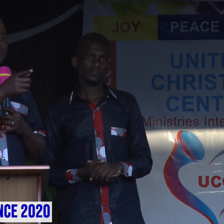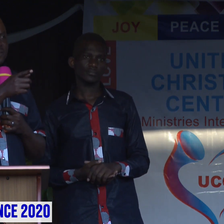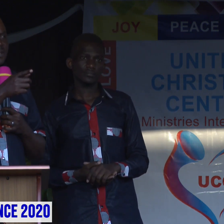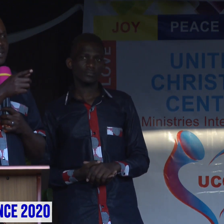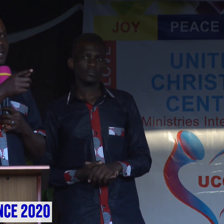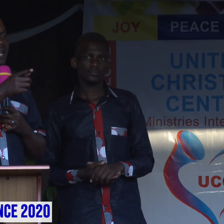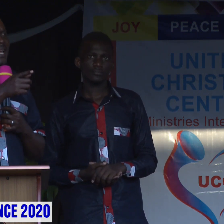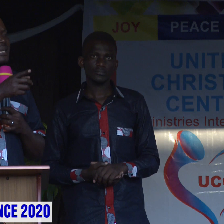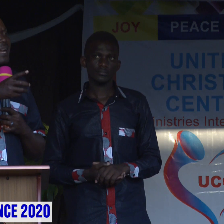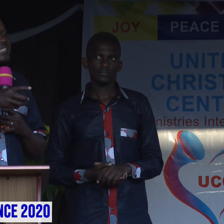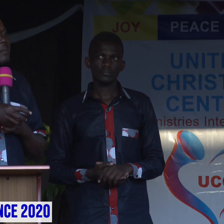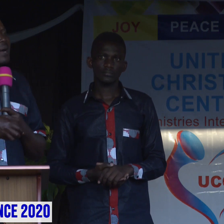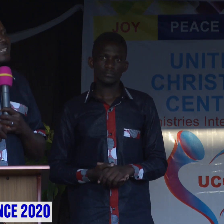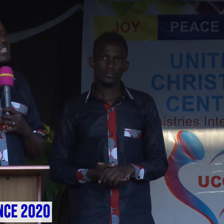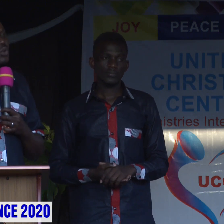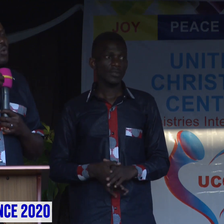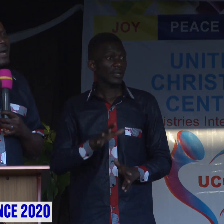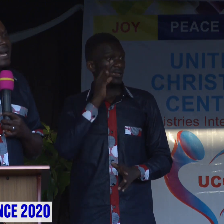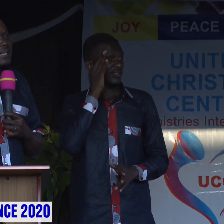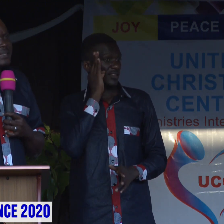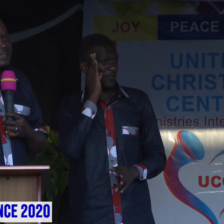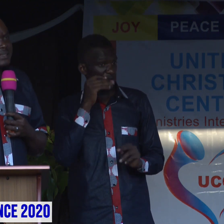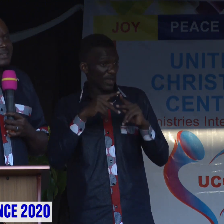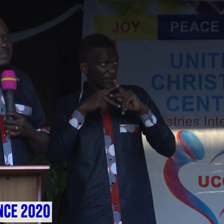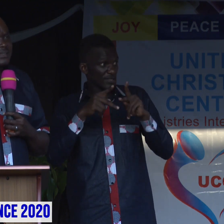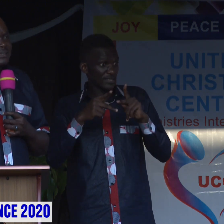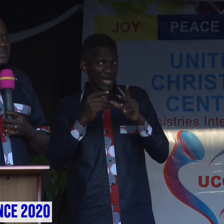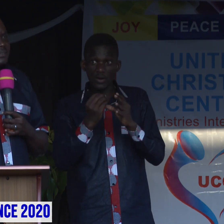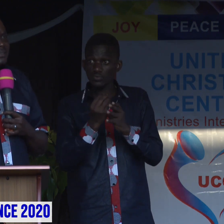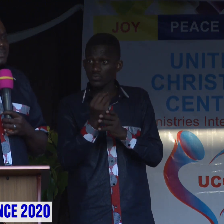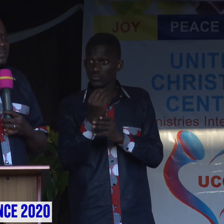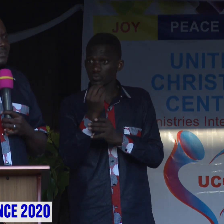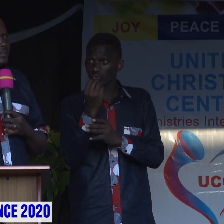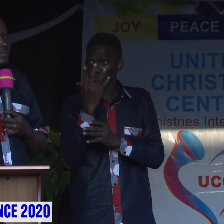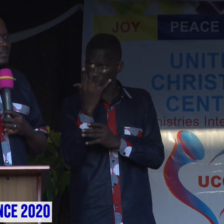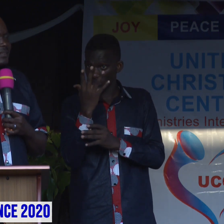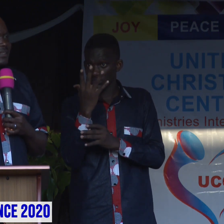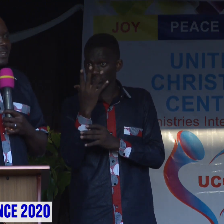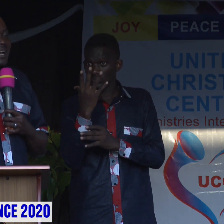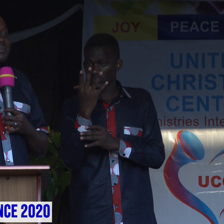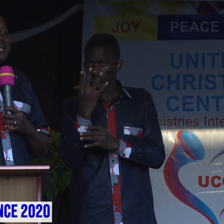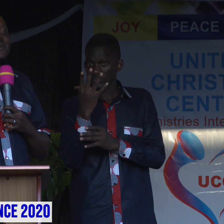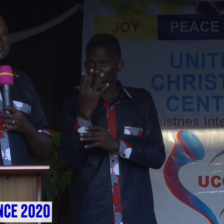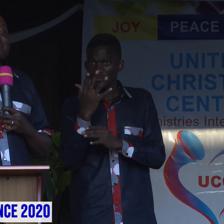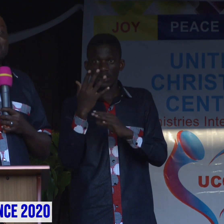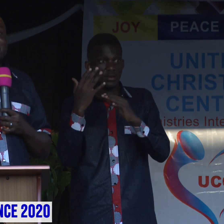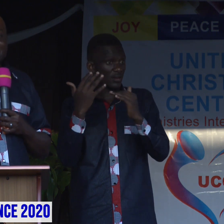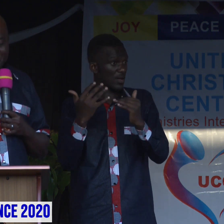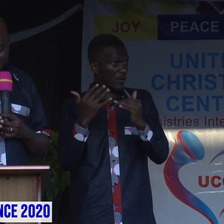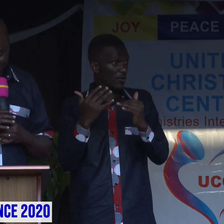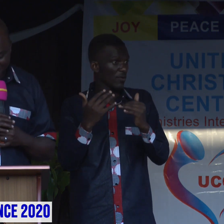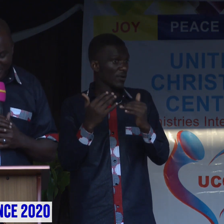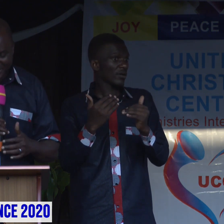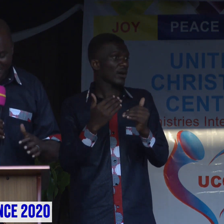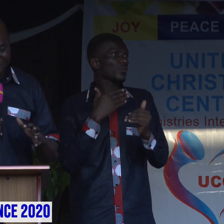so much. Ekibala kyempantandise okubala. The fruit that I'm going to bear. And by the way,